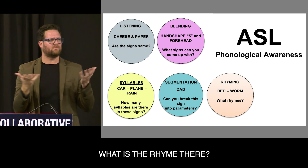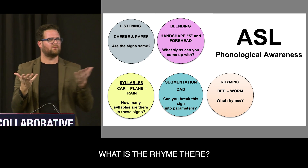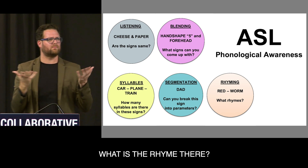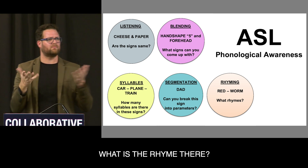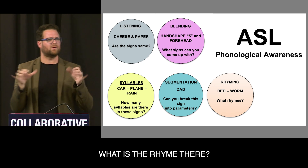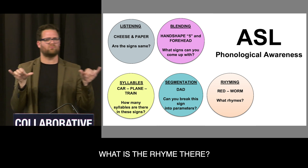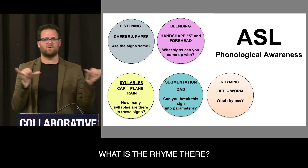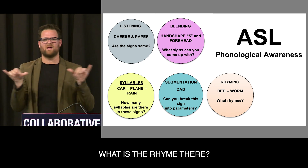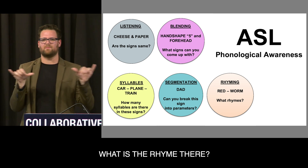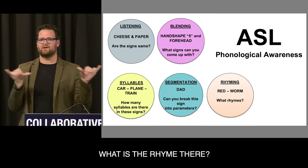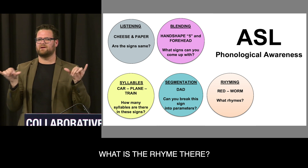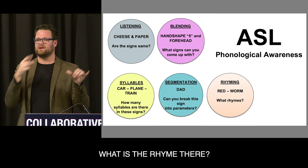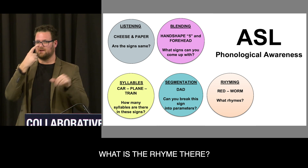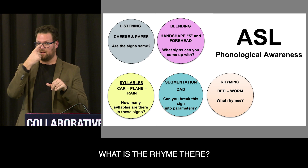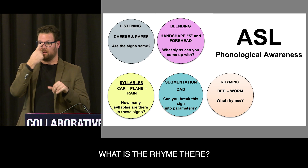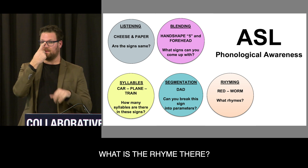rhyme there?